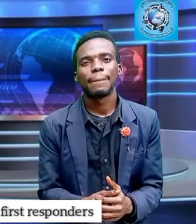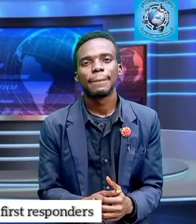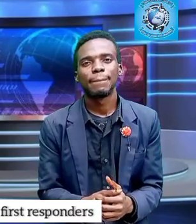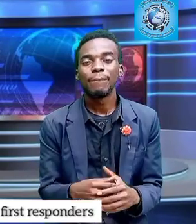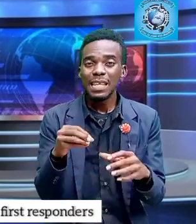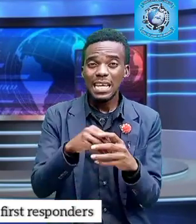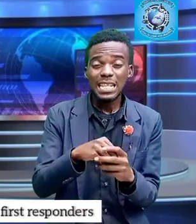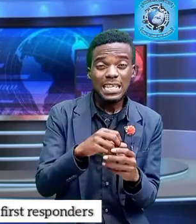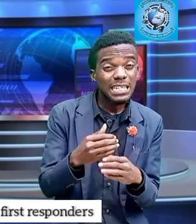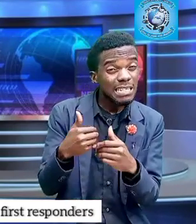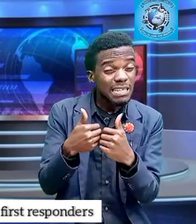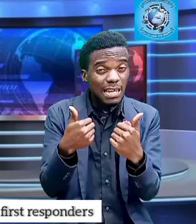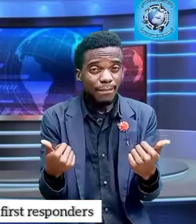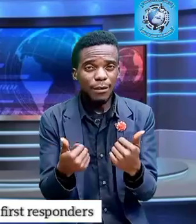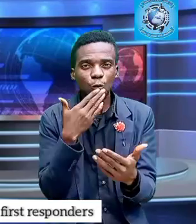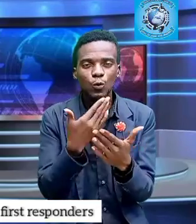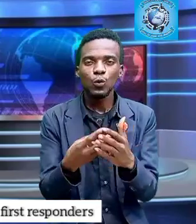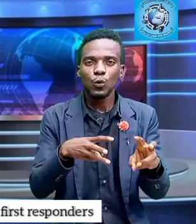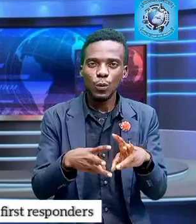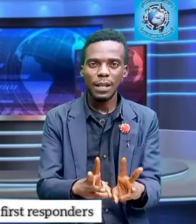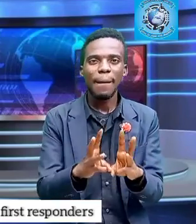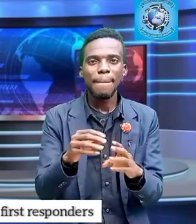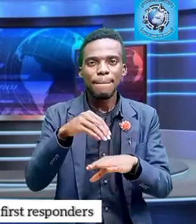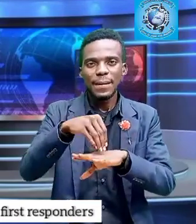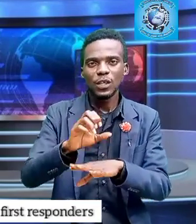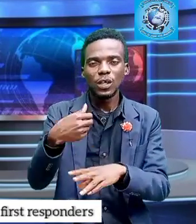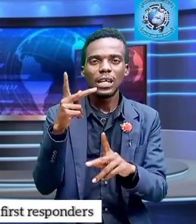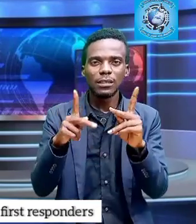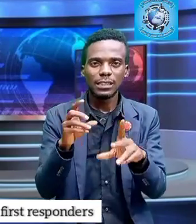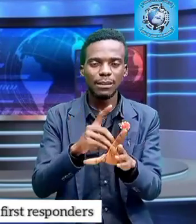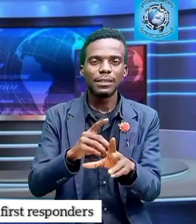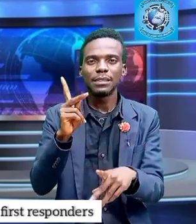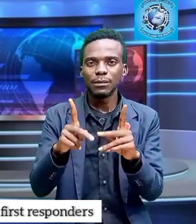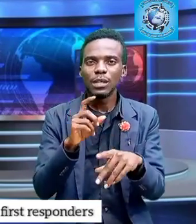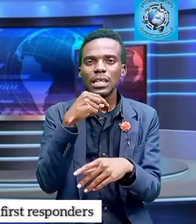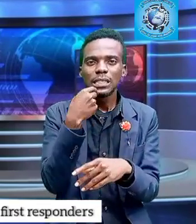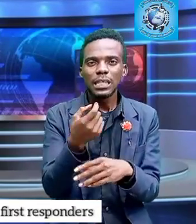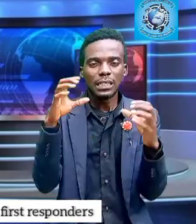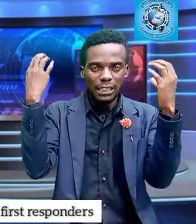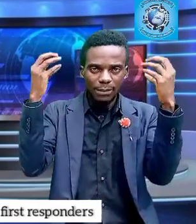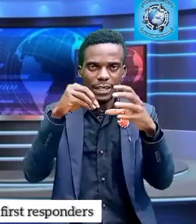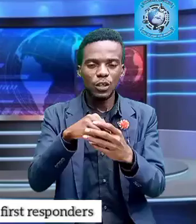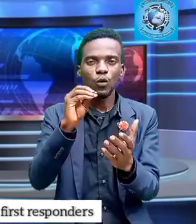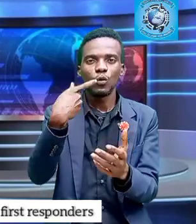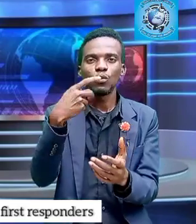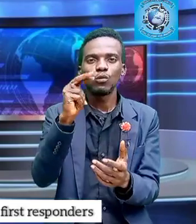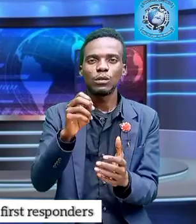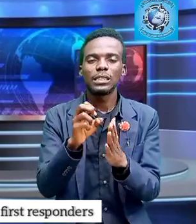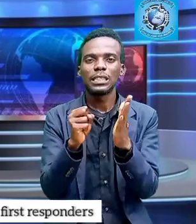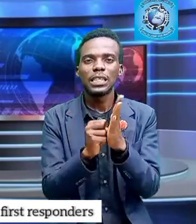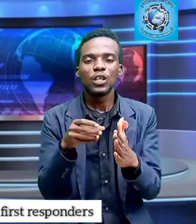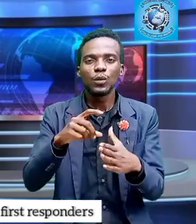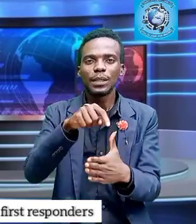In a separate goodwill message, other disabilities cluster chairman celebrated in Ogun State, SIAN, during this